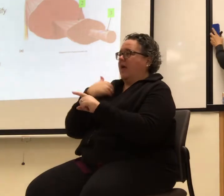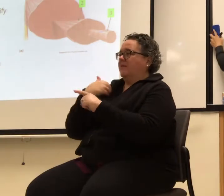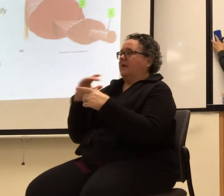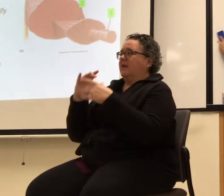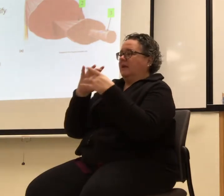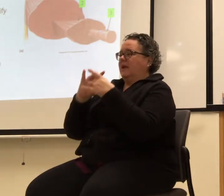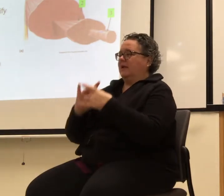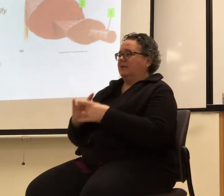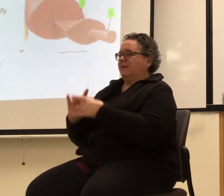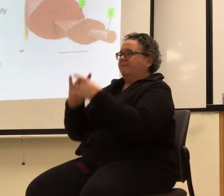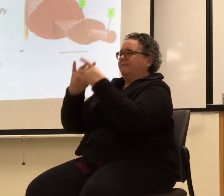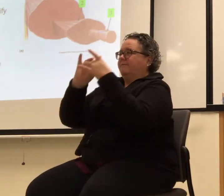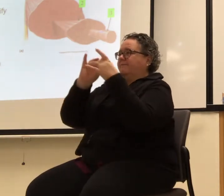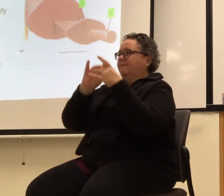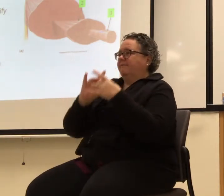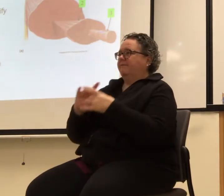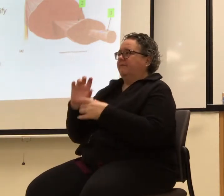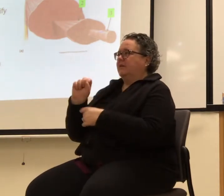all around it.